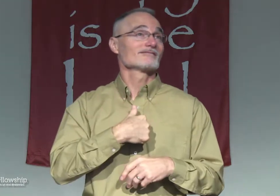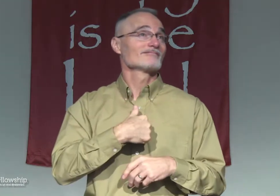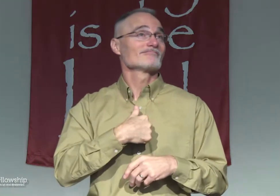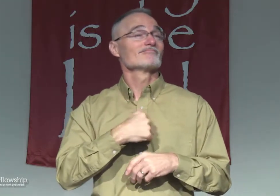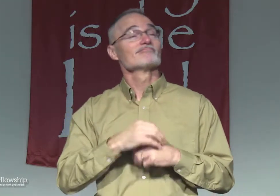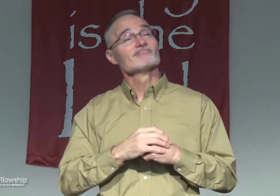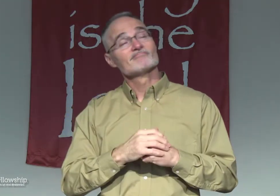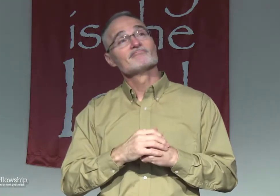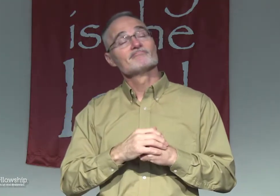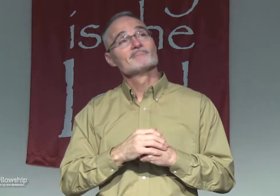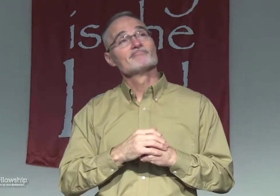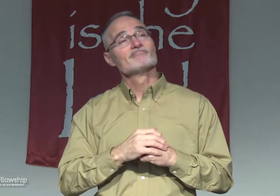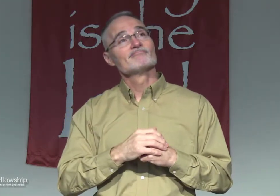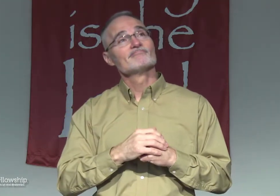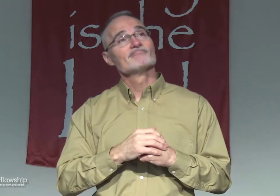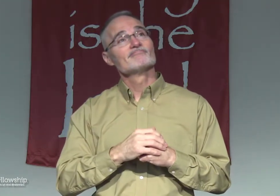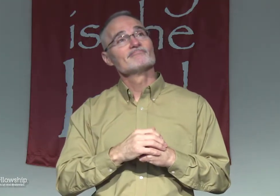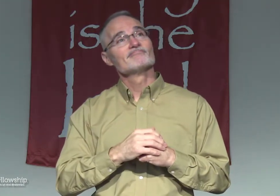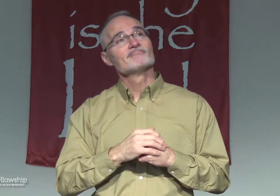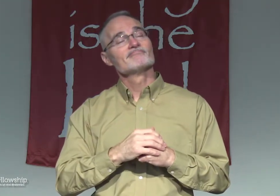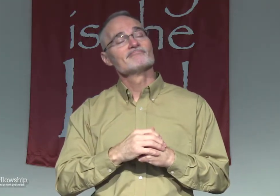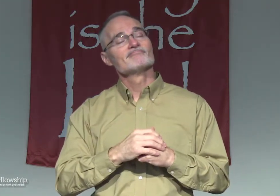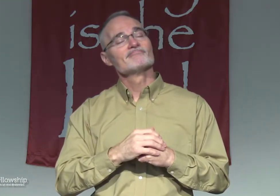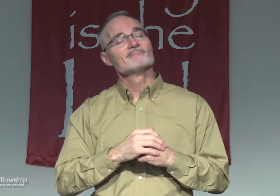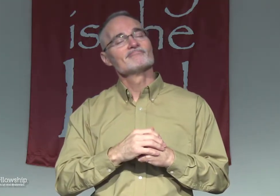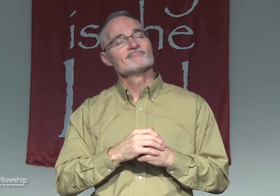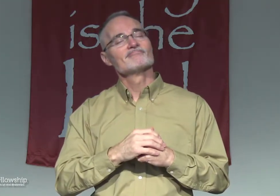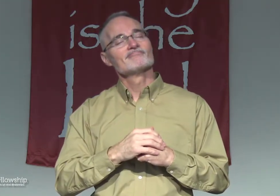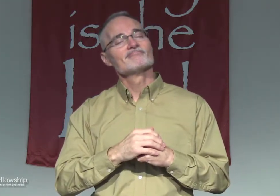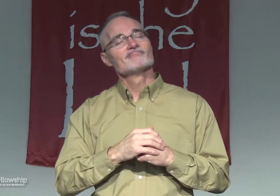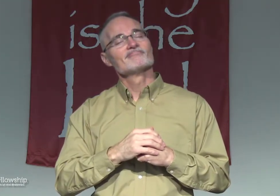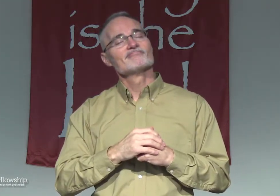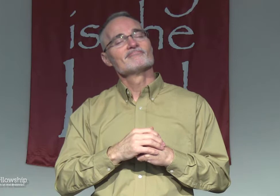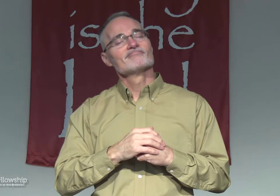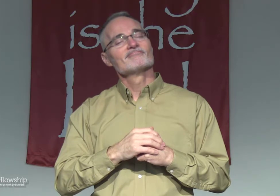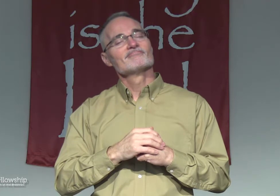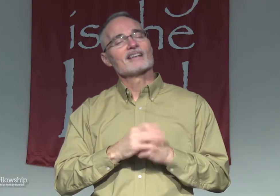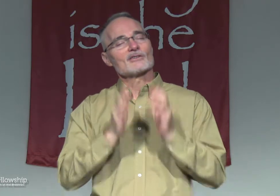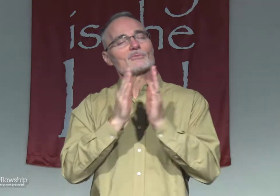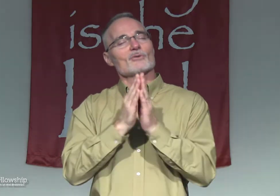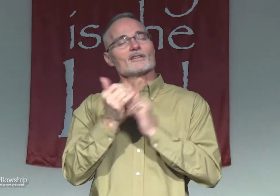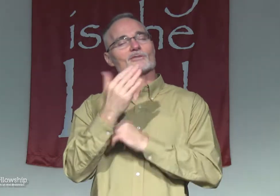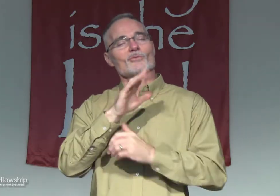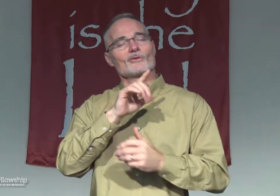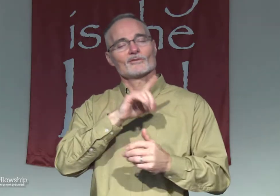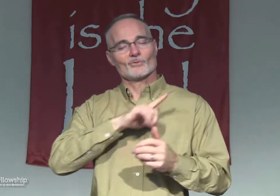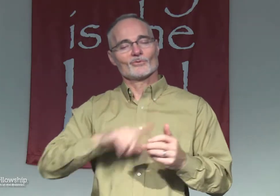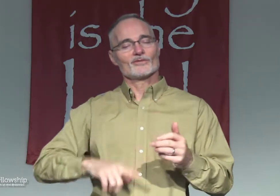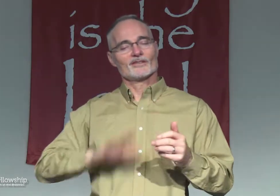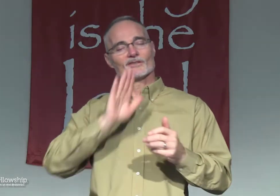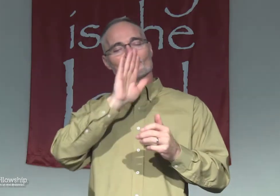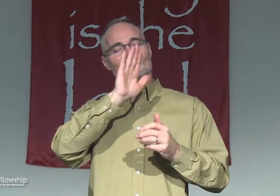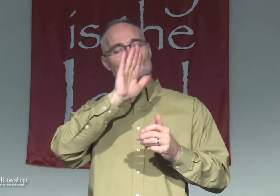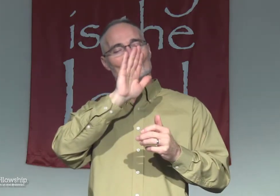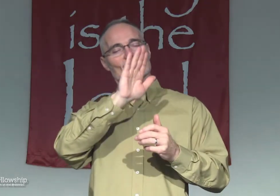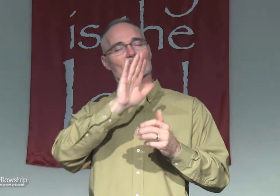Lord, we ask for your forgiveness for not loving and caring for others as you've called us to. And I just pray this morning,